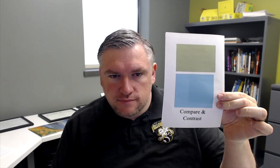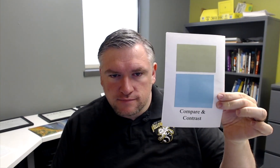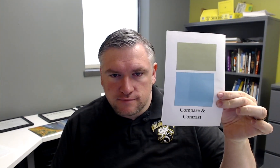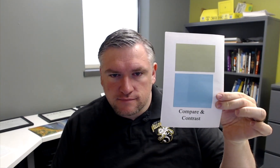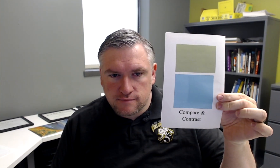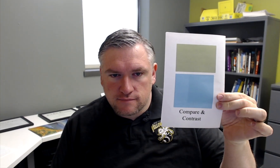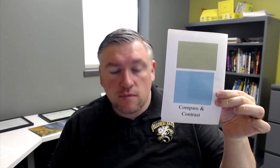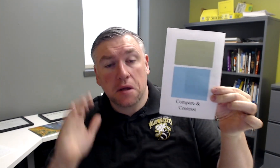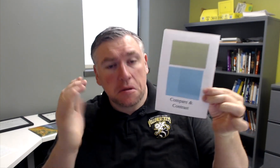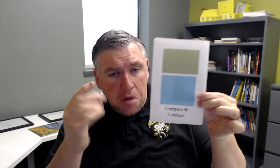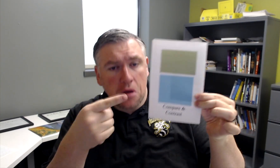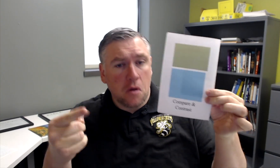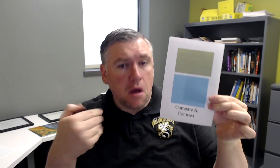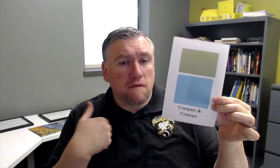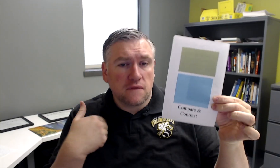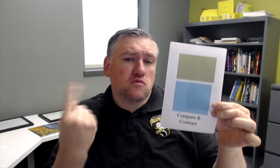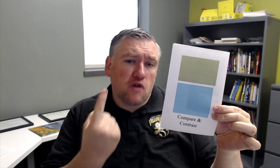comparing and contrasting.